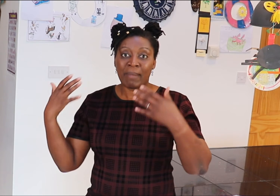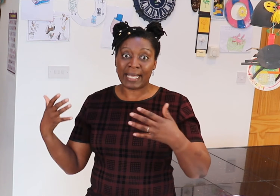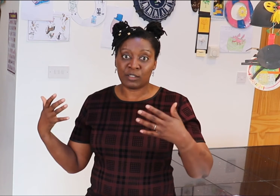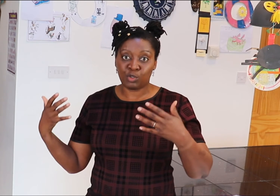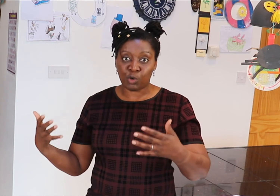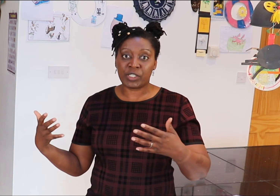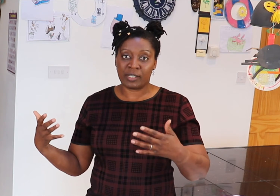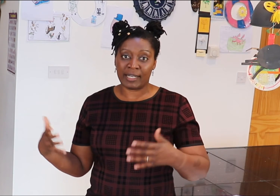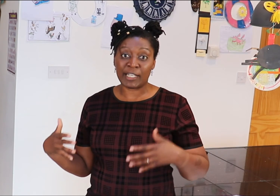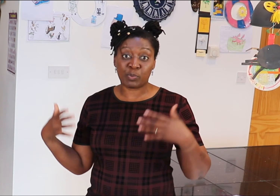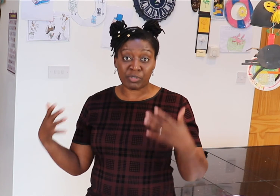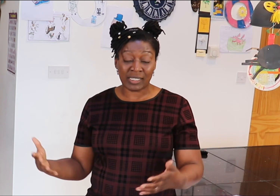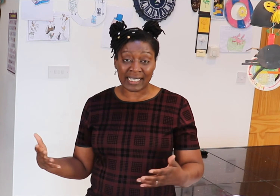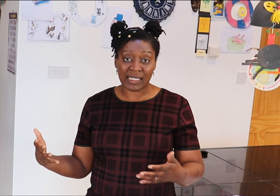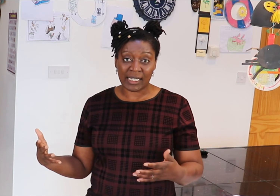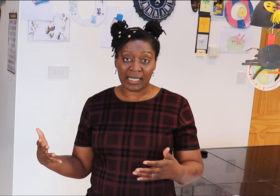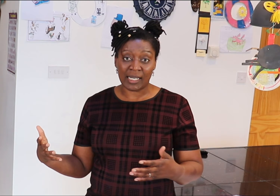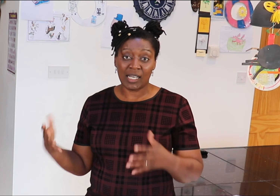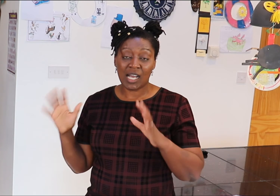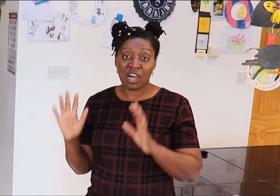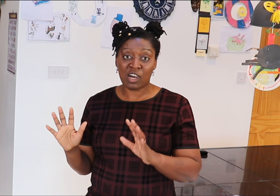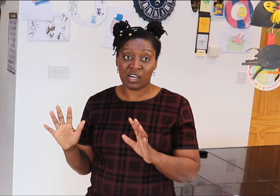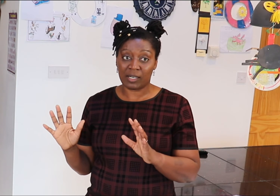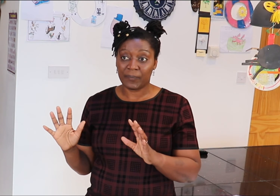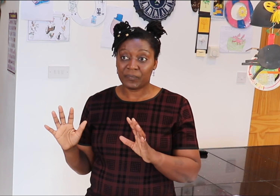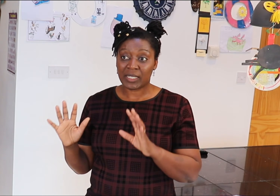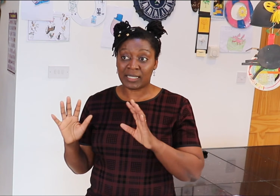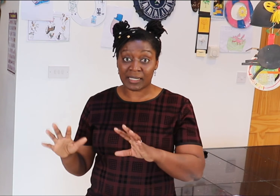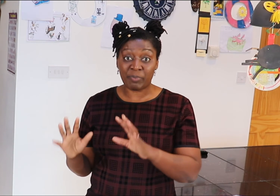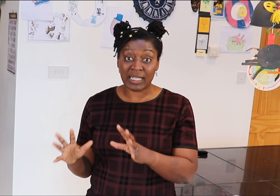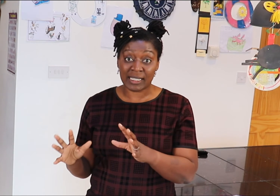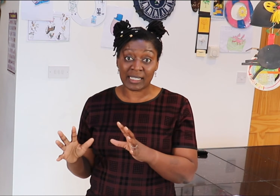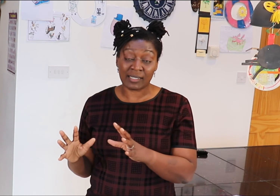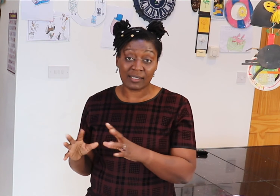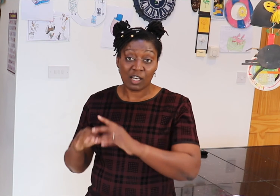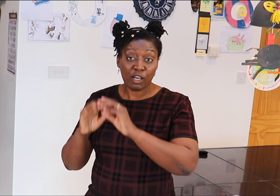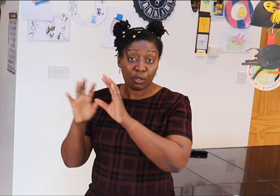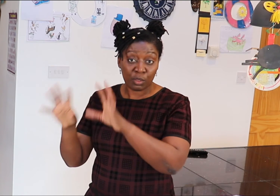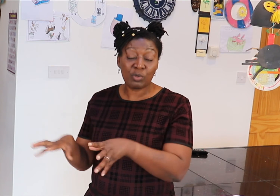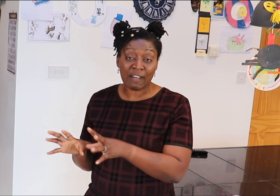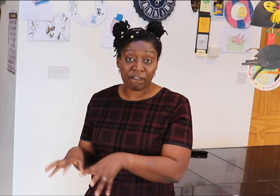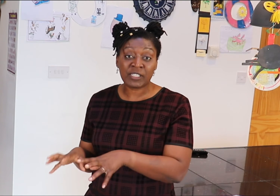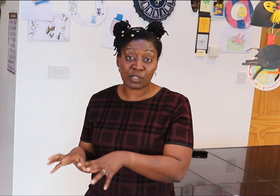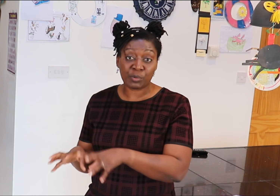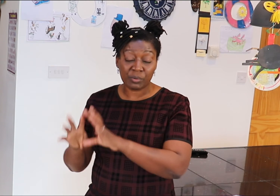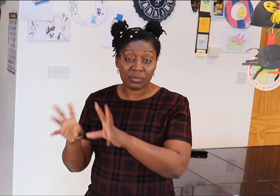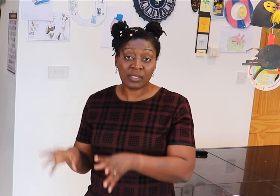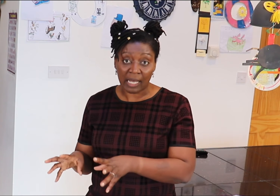My daughter is presenting her disabilities through her physical